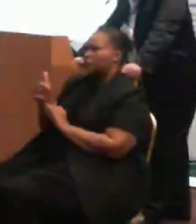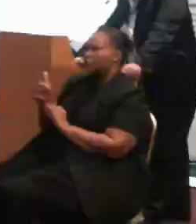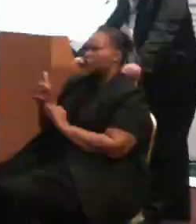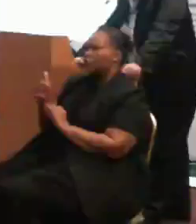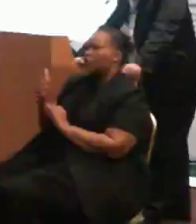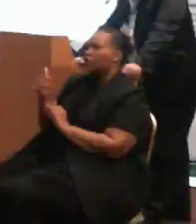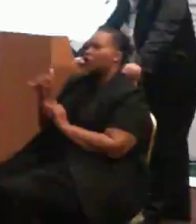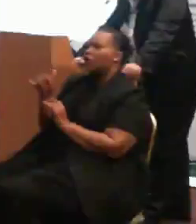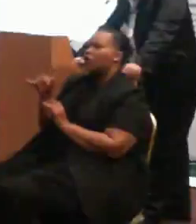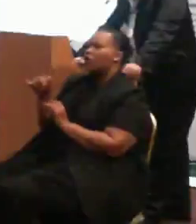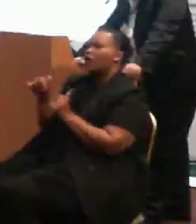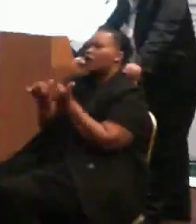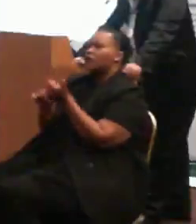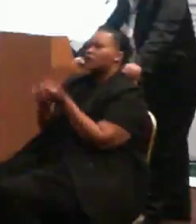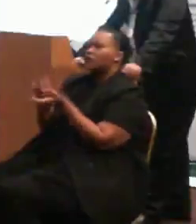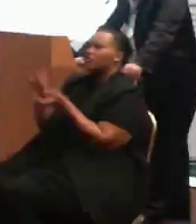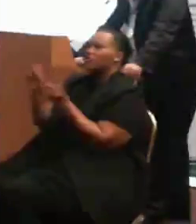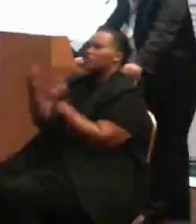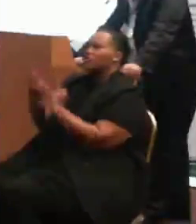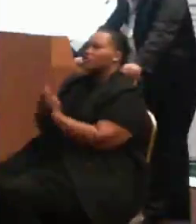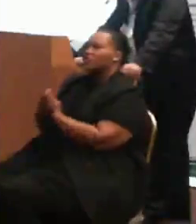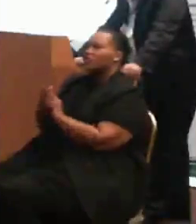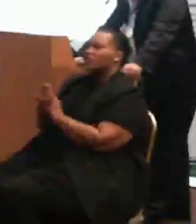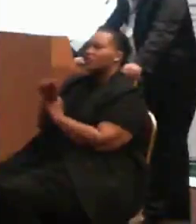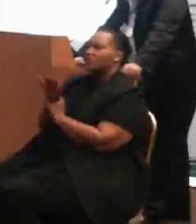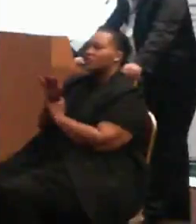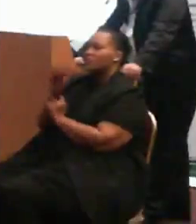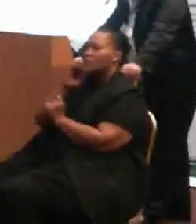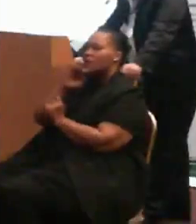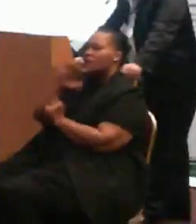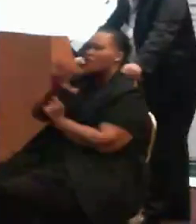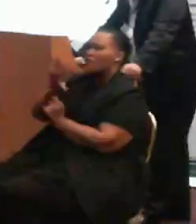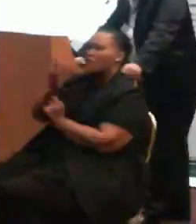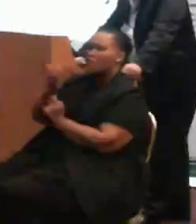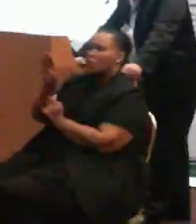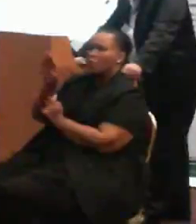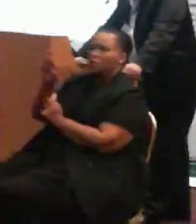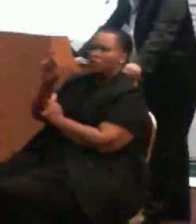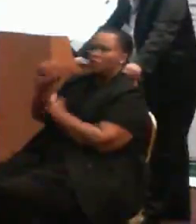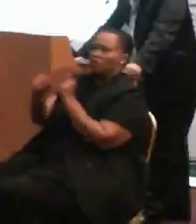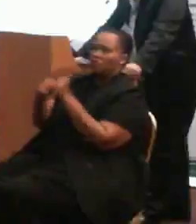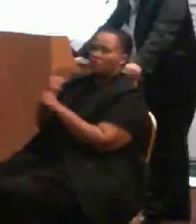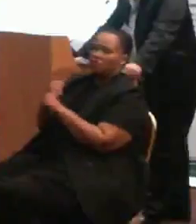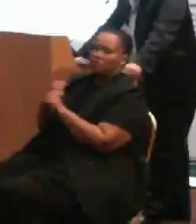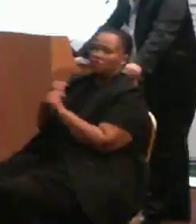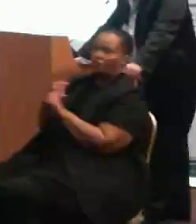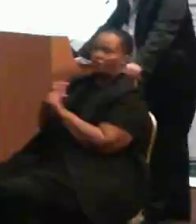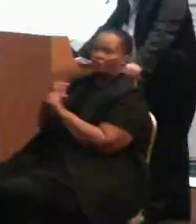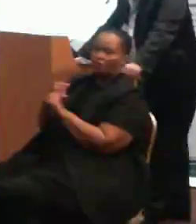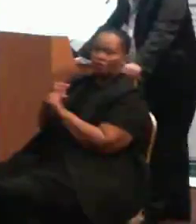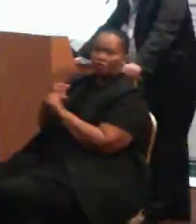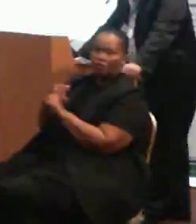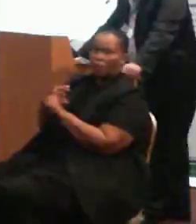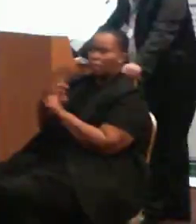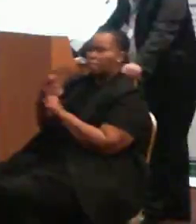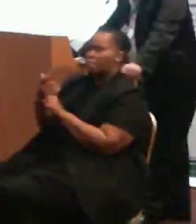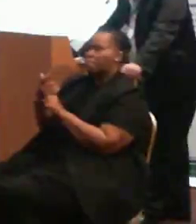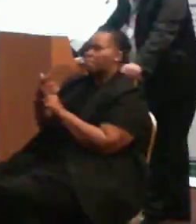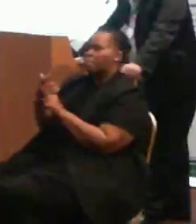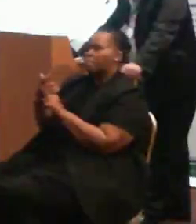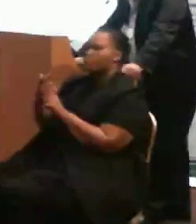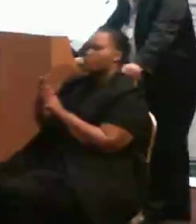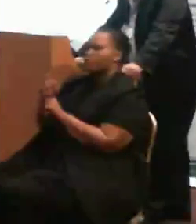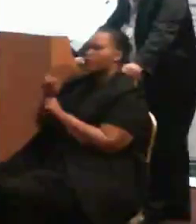on assets on an inflated base that's worth nothing is 50 billion a year plus. The operations are inefficiency.